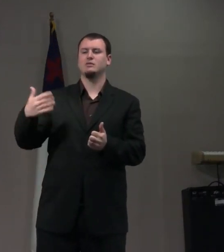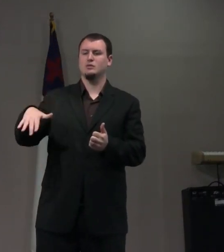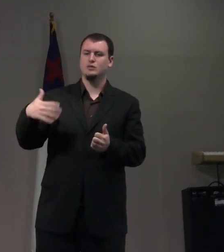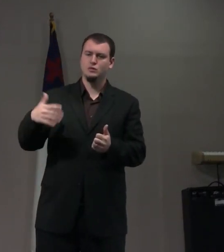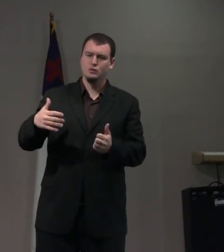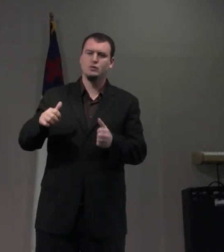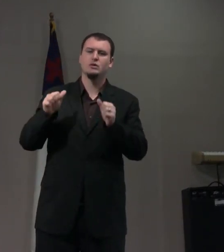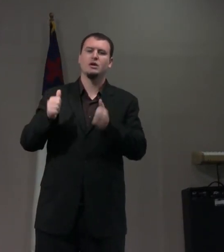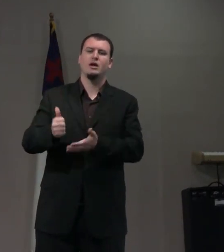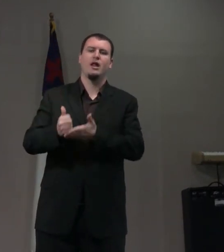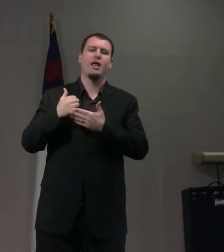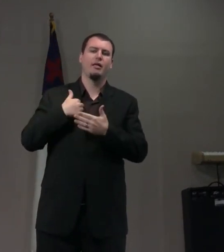Christ